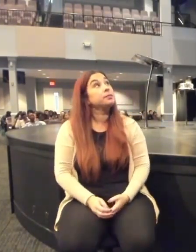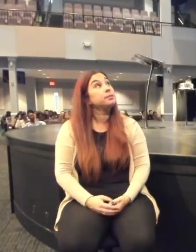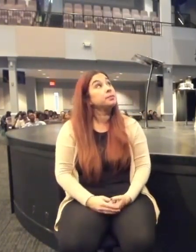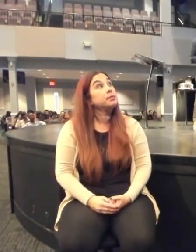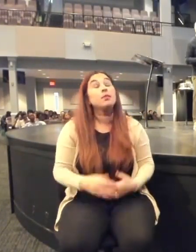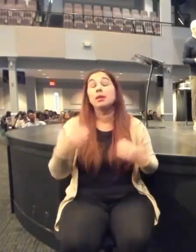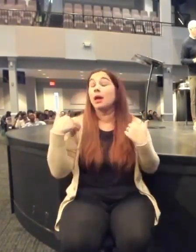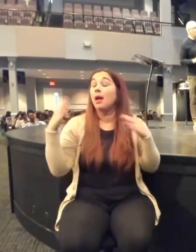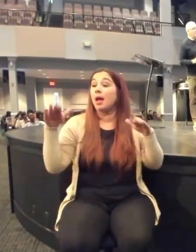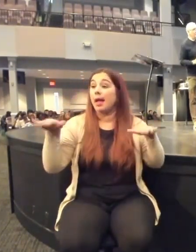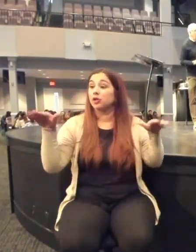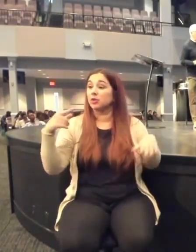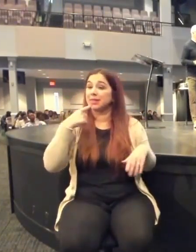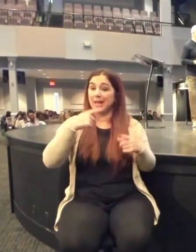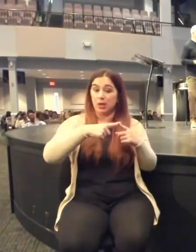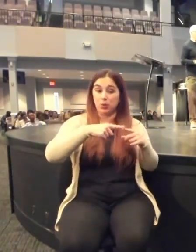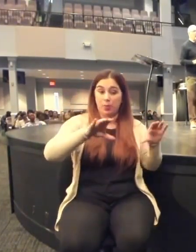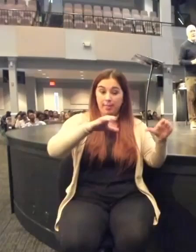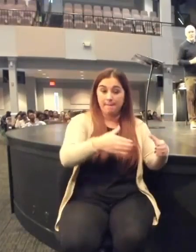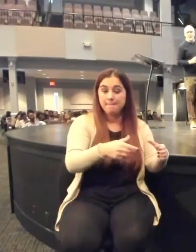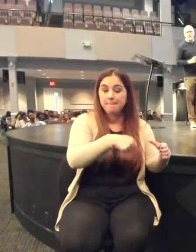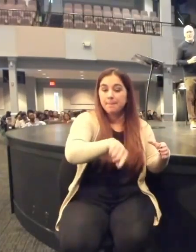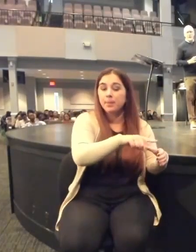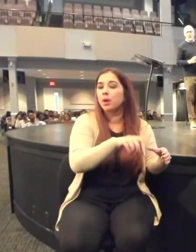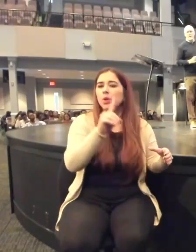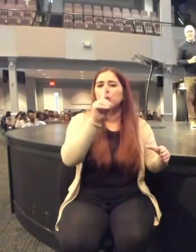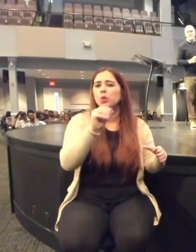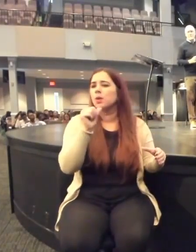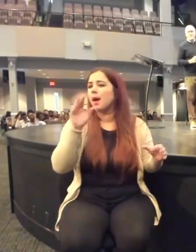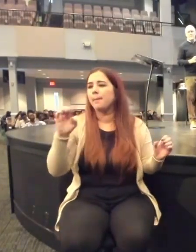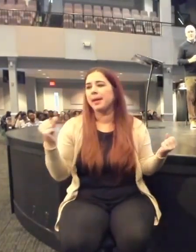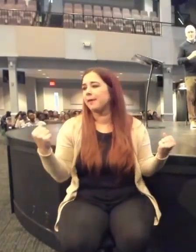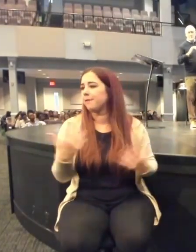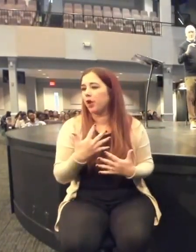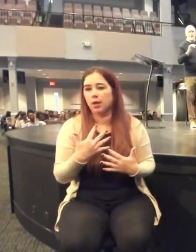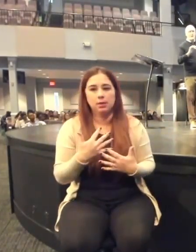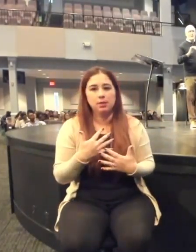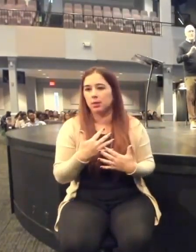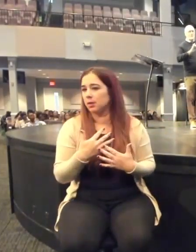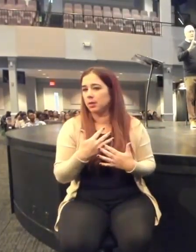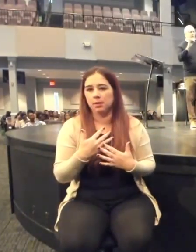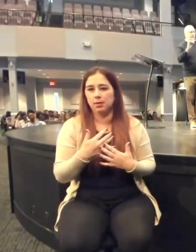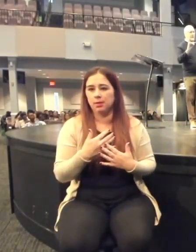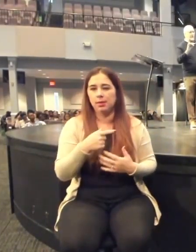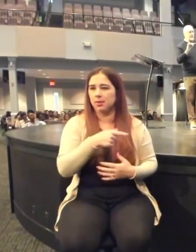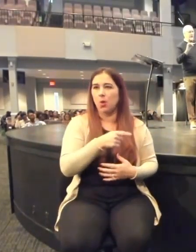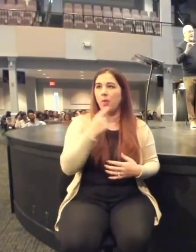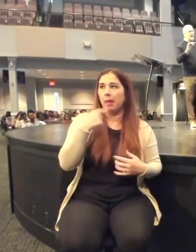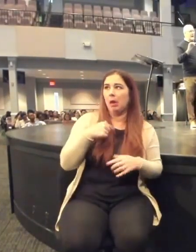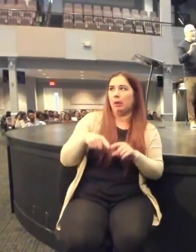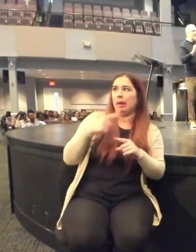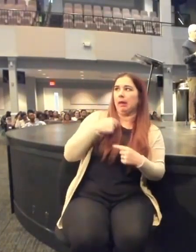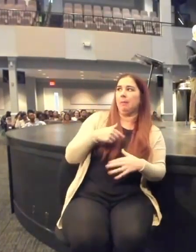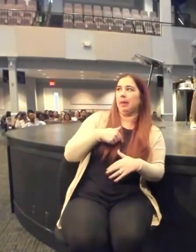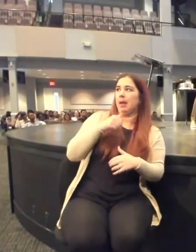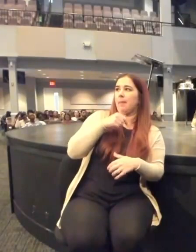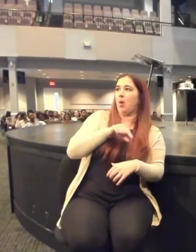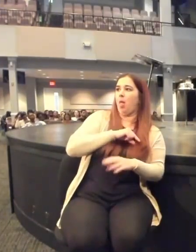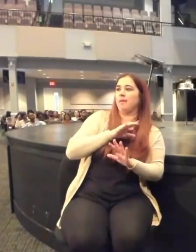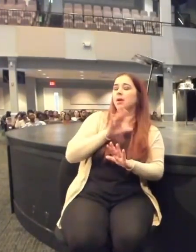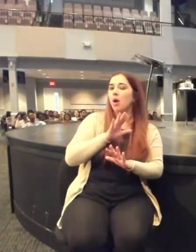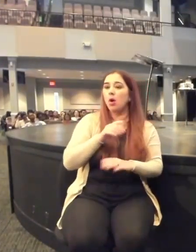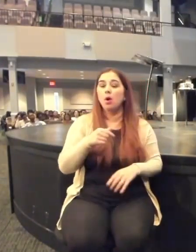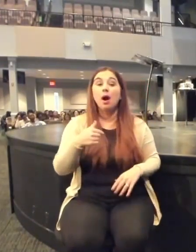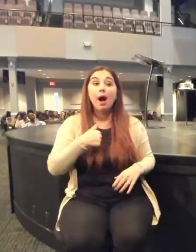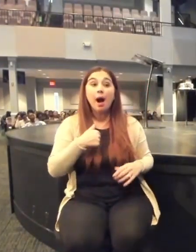So the angel said to them, do not be afraid. Don't disqualify yourself and be afraid. I bring, what's the